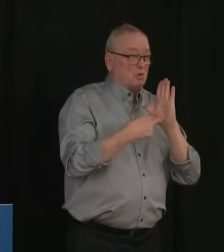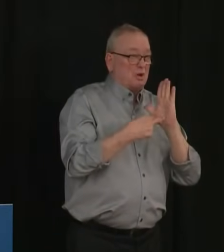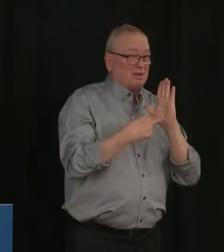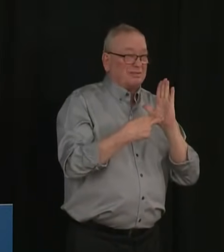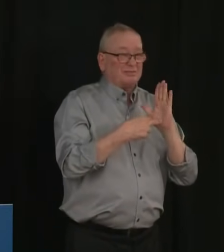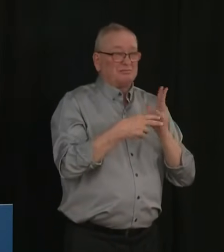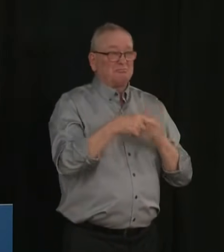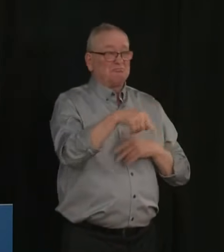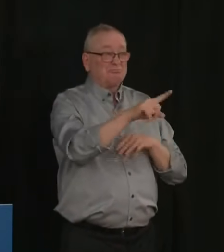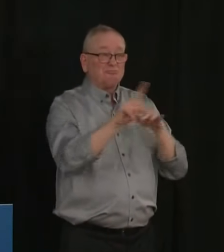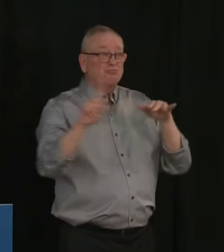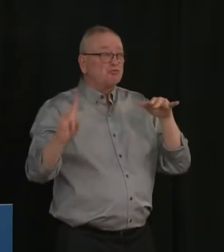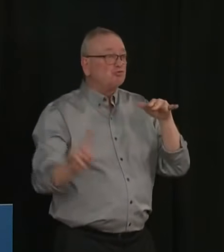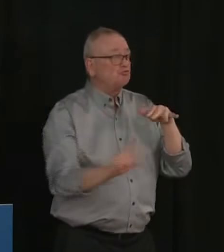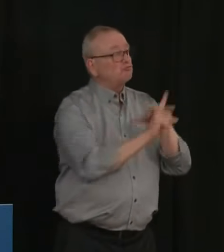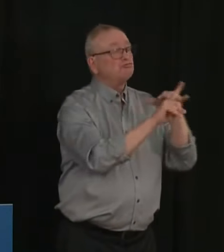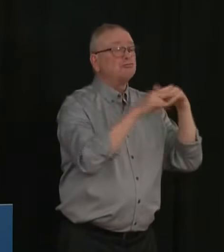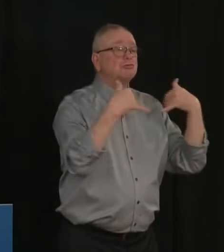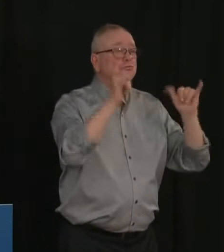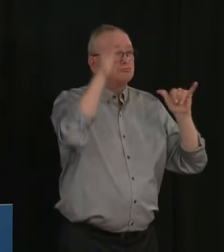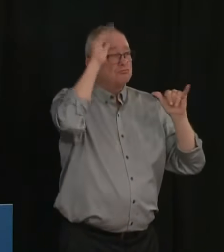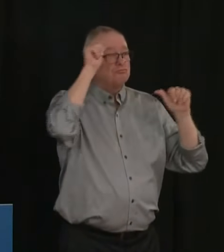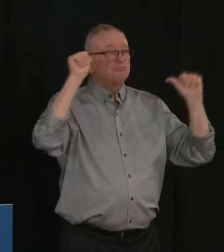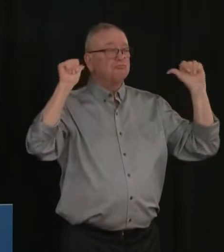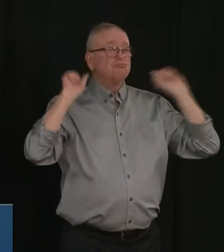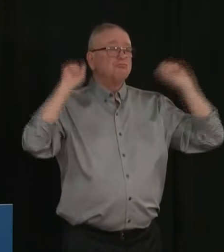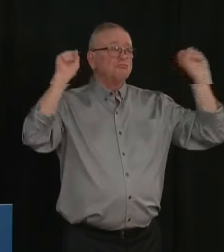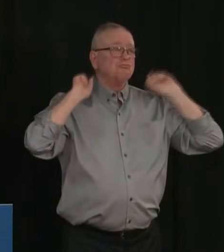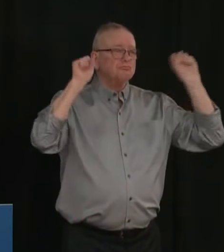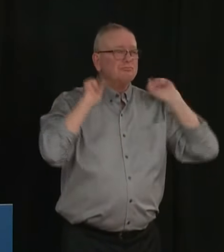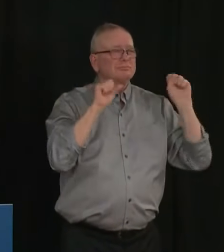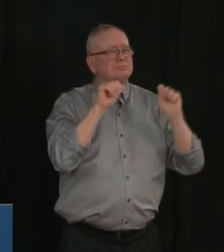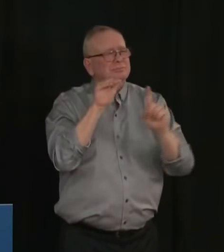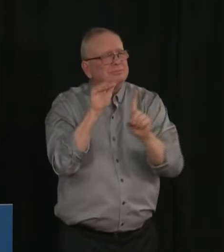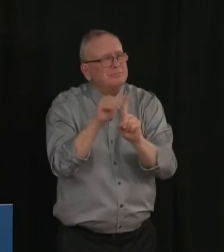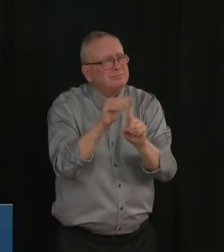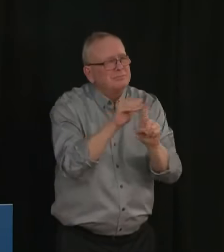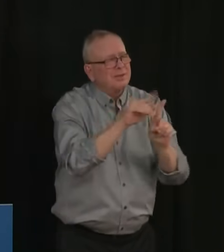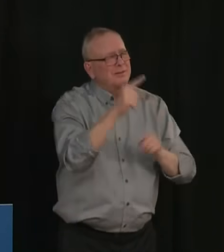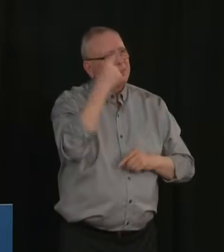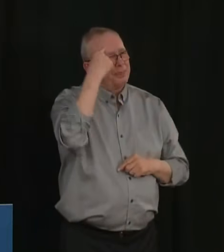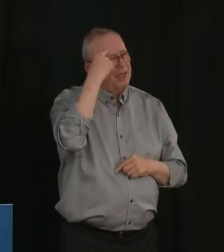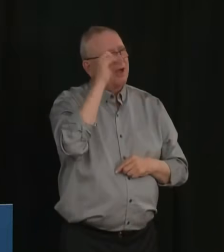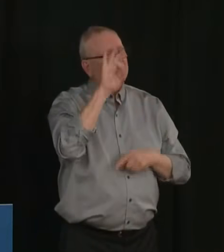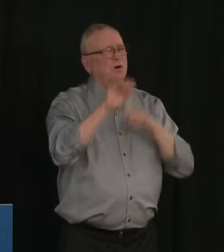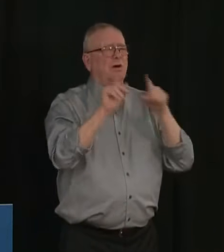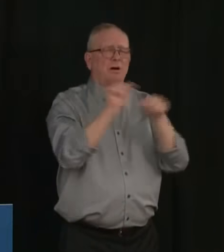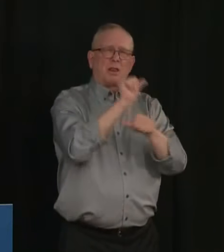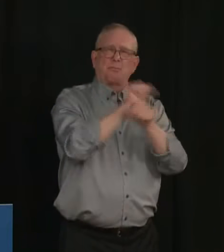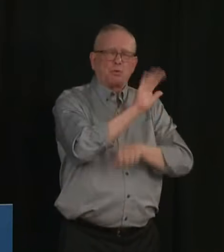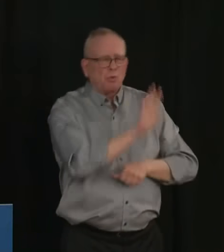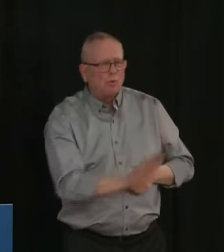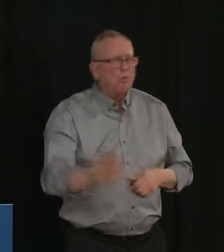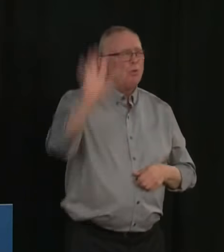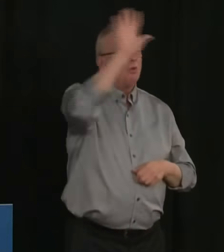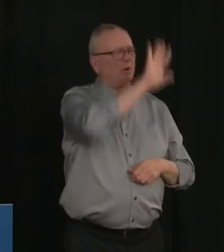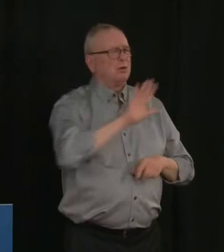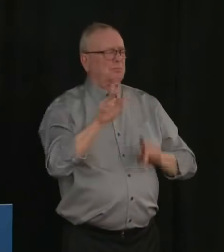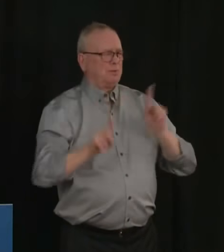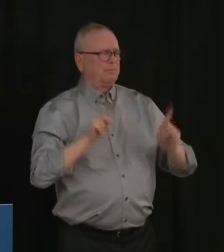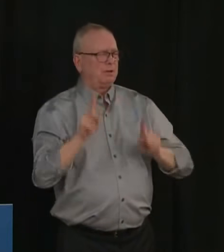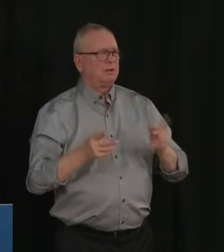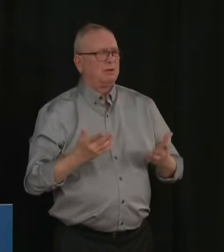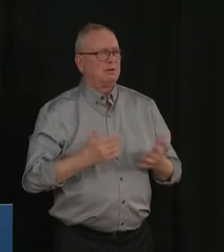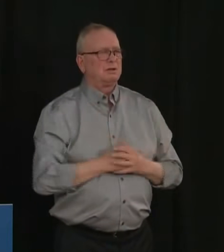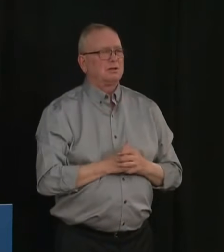those locations, I would ask them to consider our current situation. It's important to remember that, for example, in the